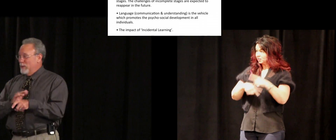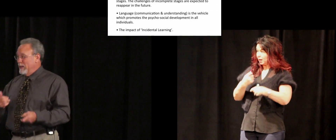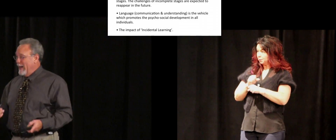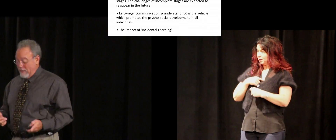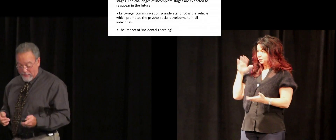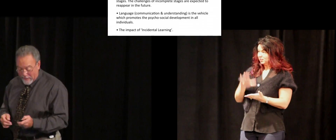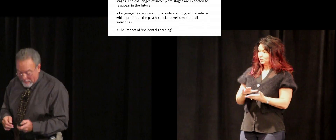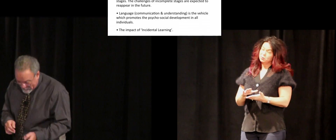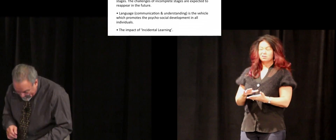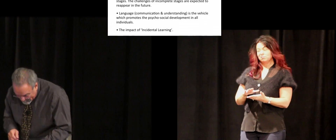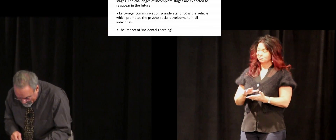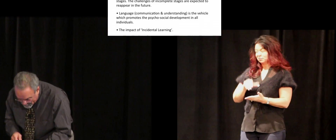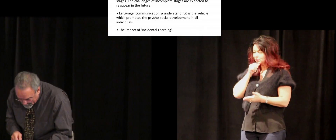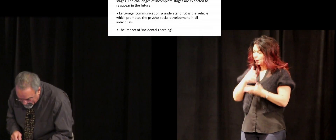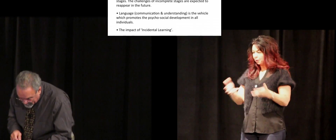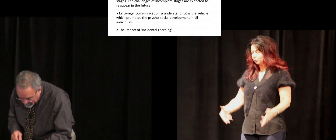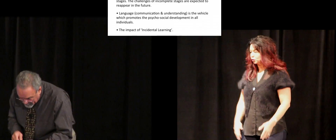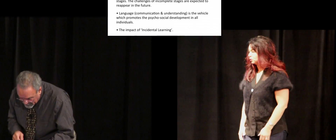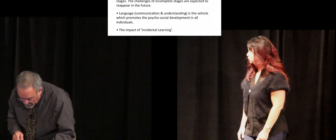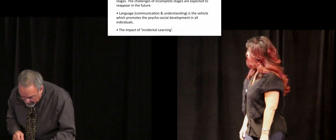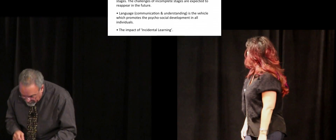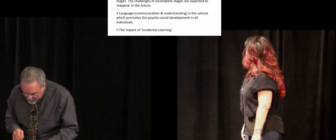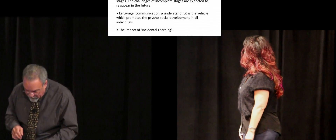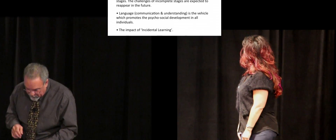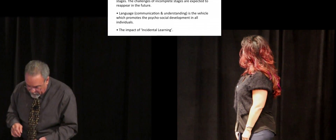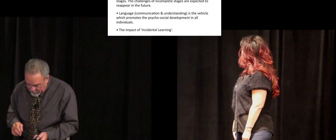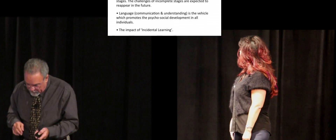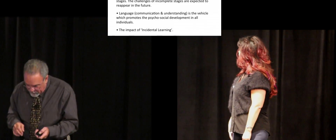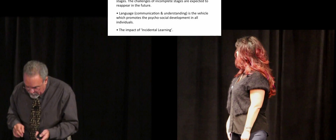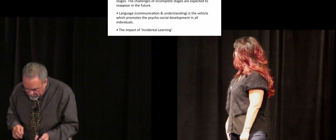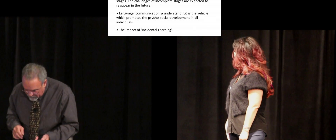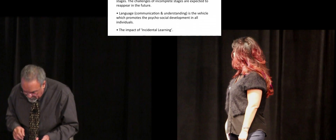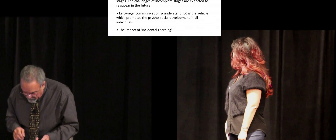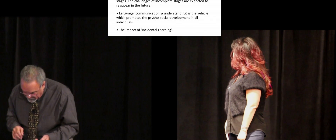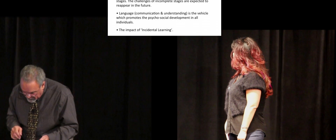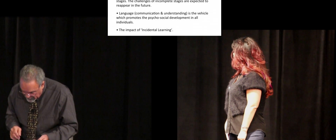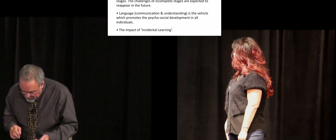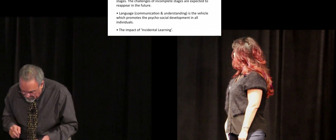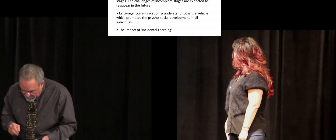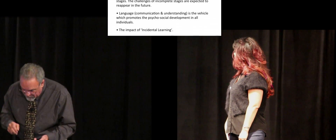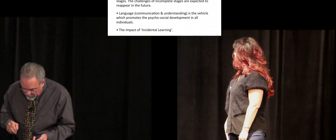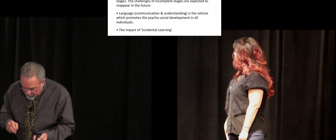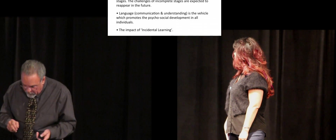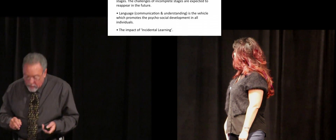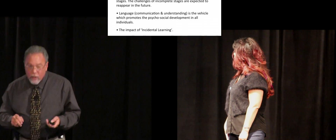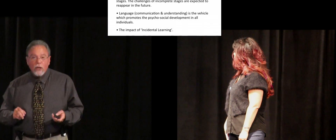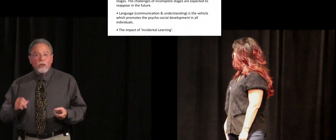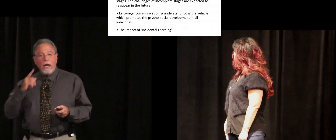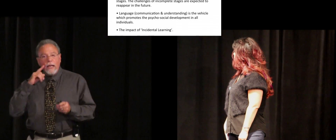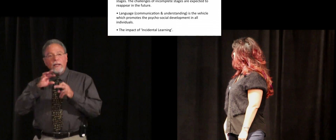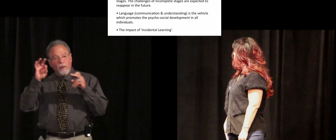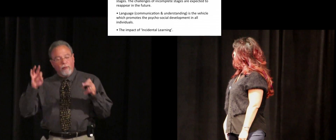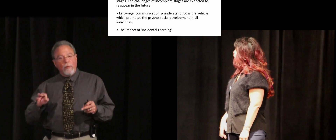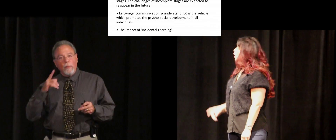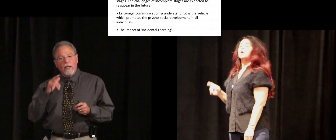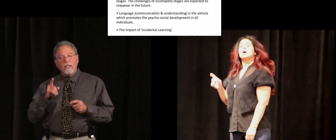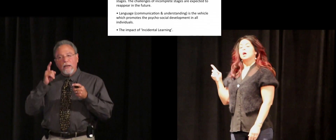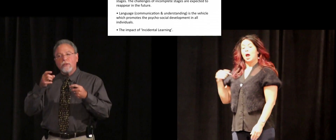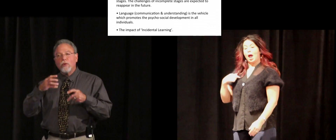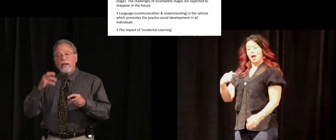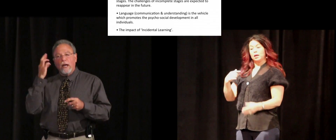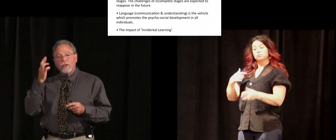cannot casually overhear what other people are saying or the events that are occurring. Children with normal hearing